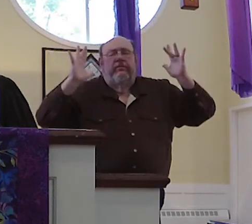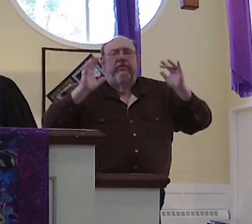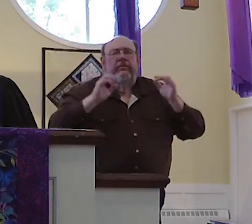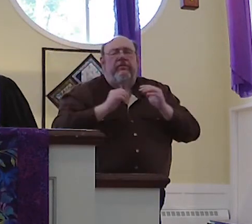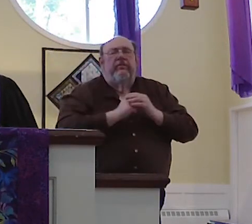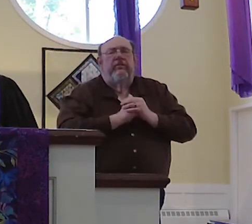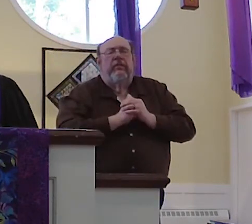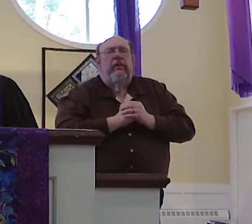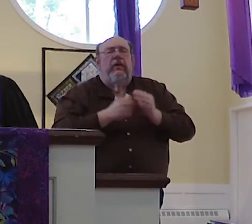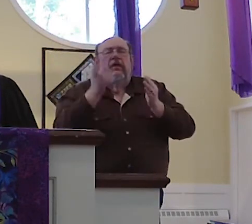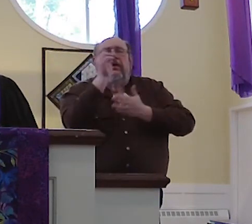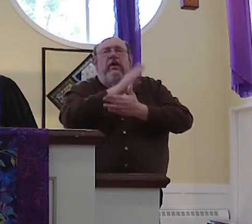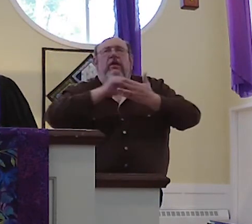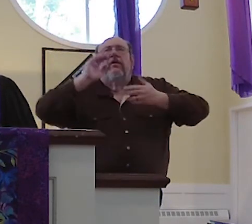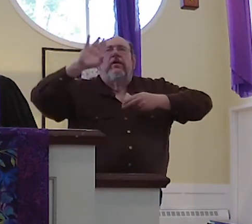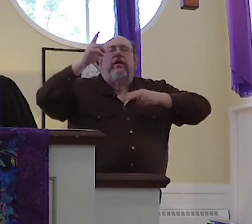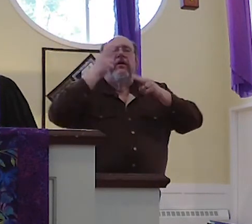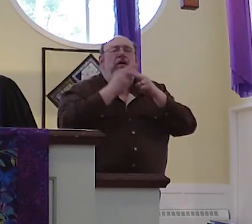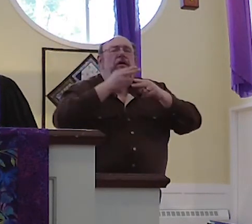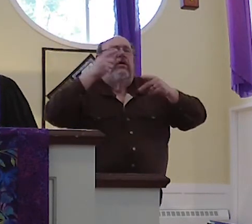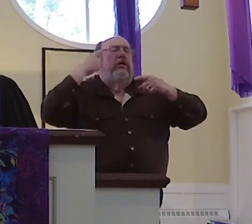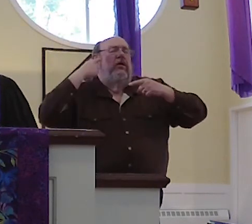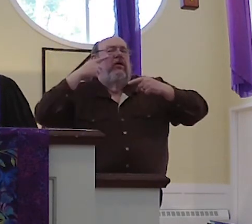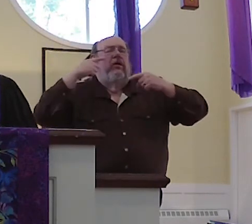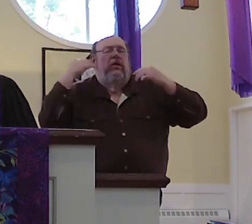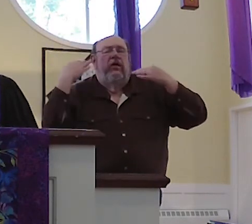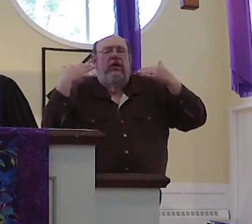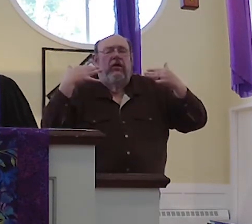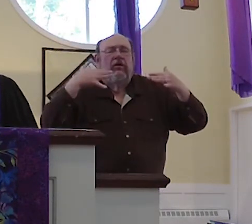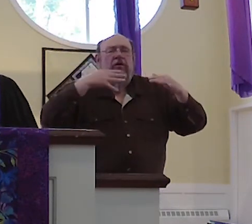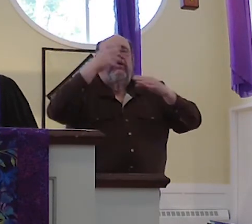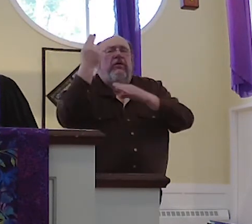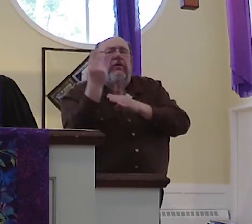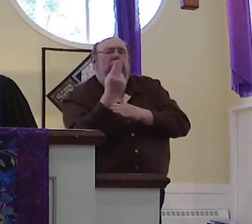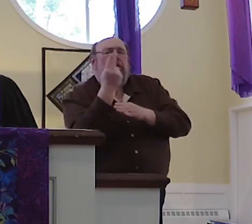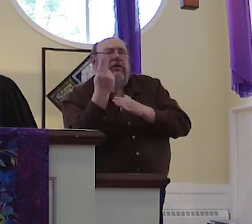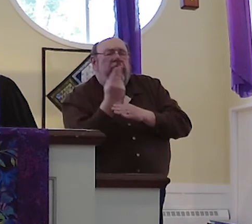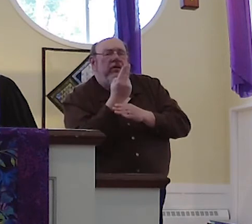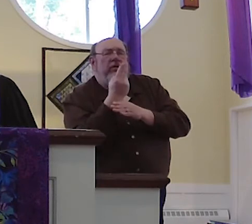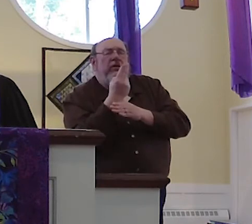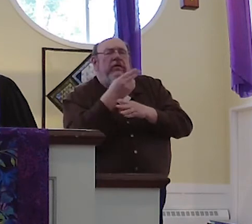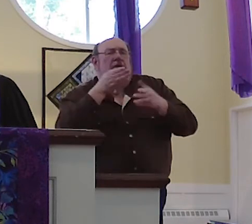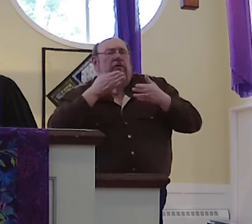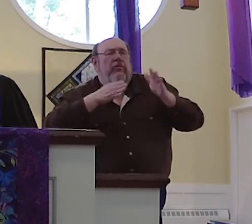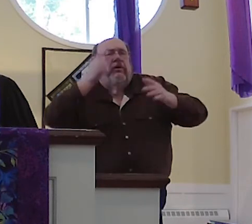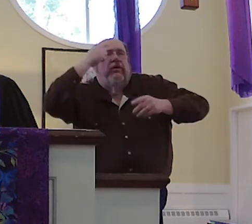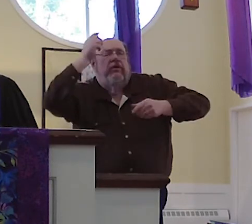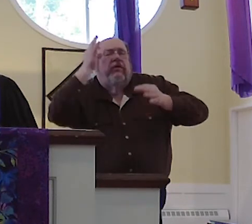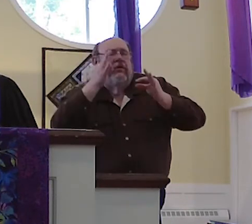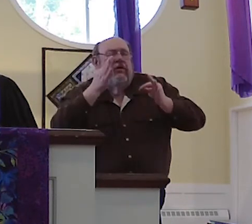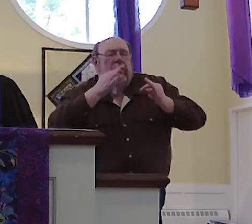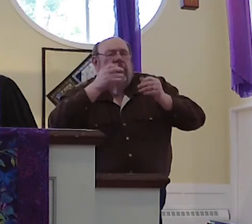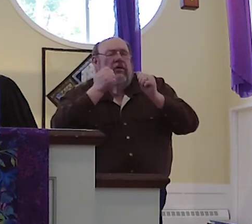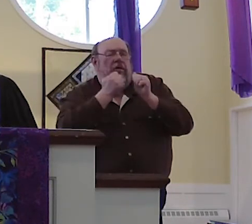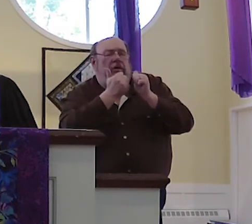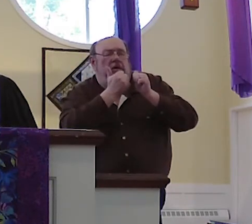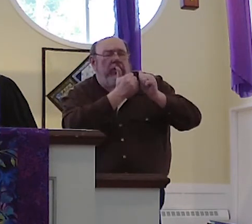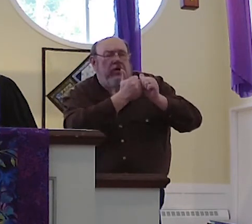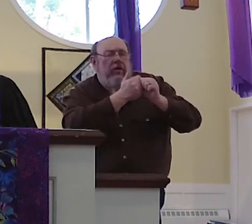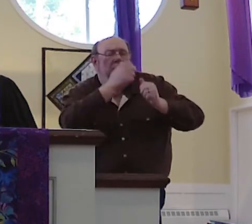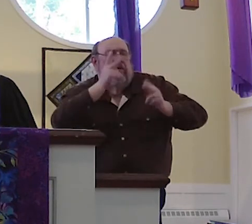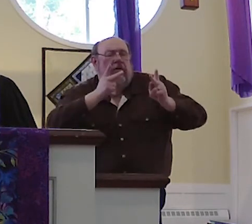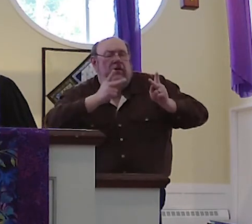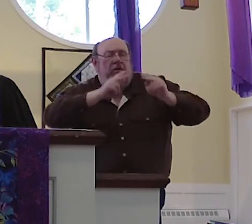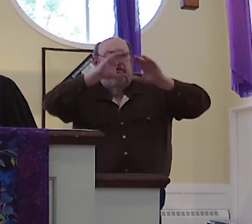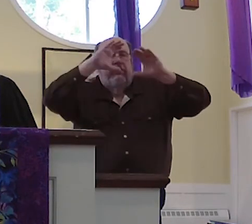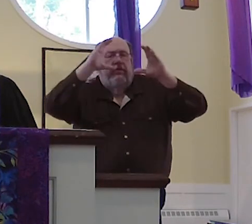The hallowing of your name echo through the universe. The way of your justice be followed by the peoples of the